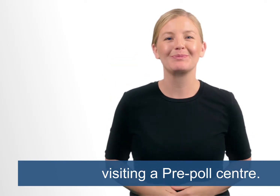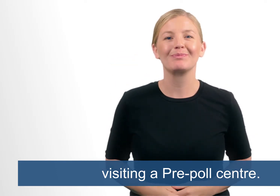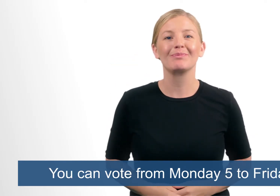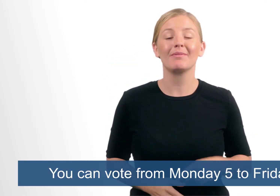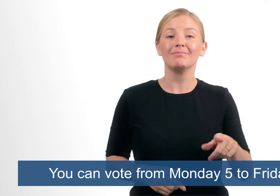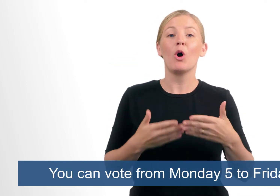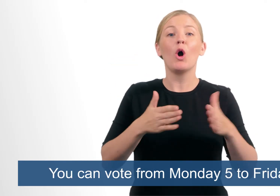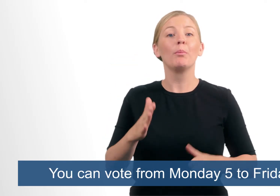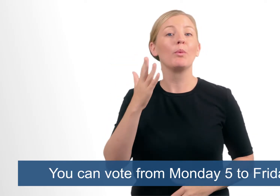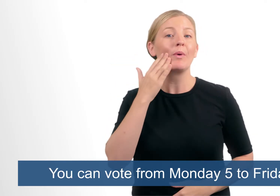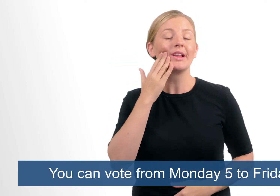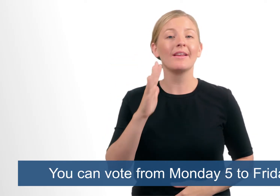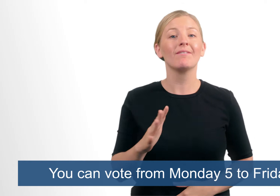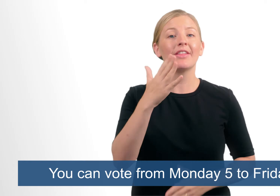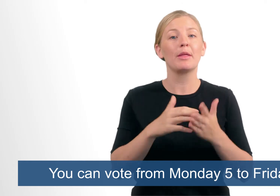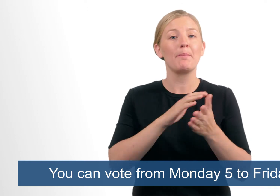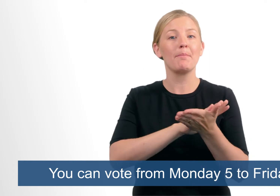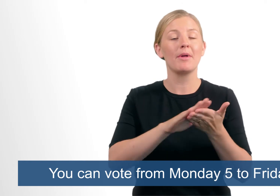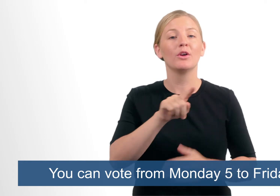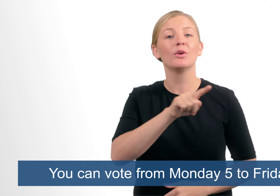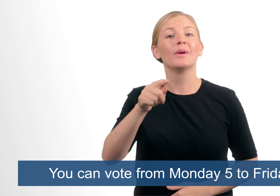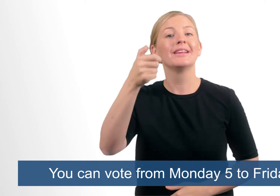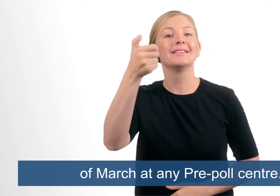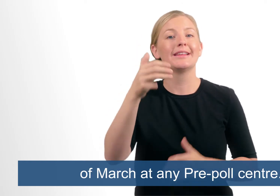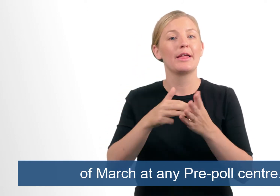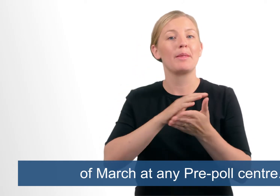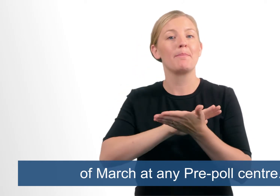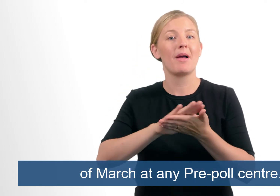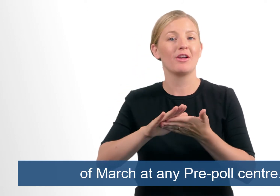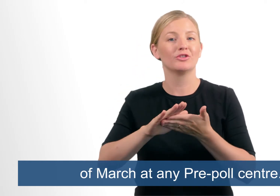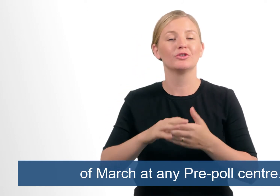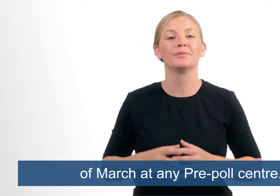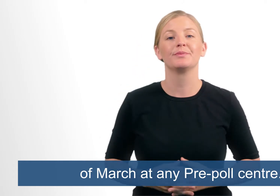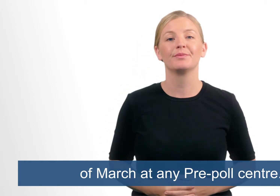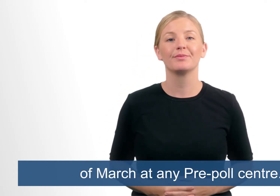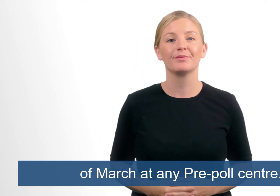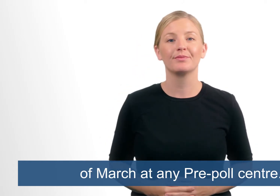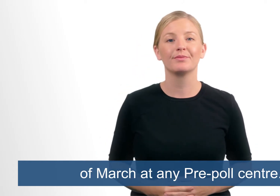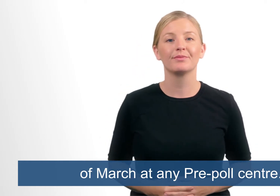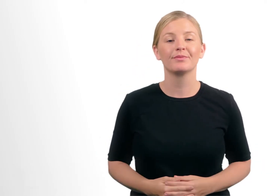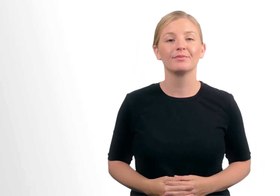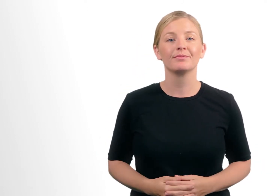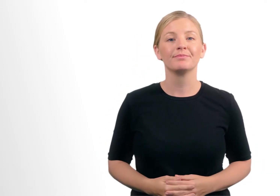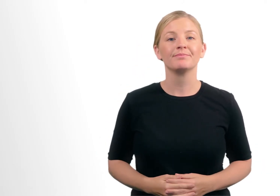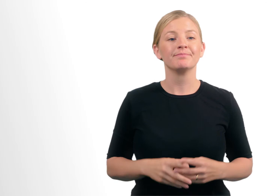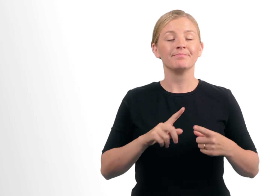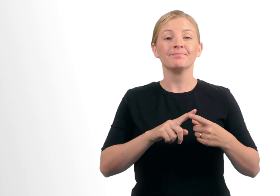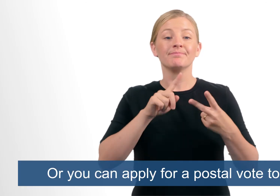You can vote from Monday 5th to Friday 16th of March at any pre-poll centre. Or you